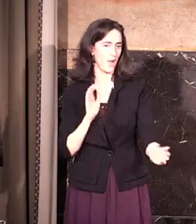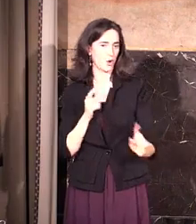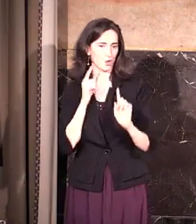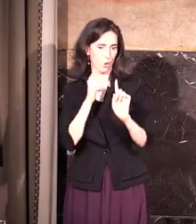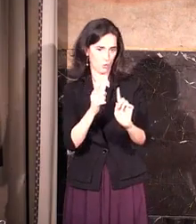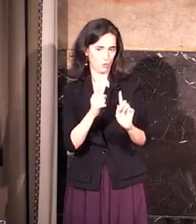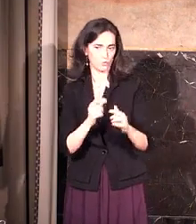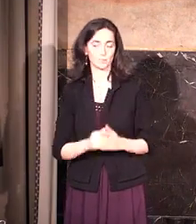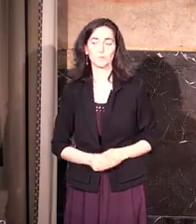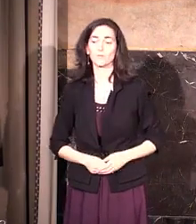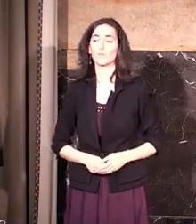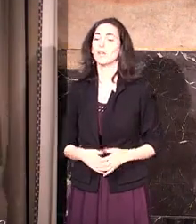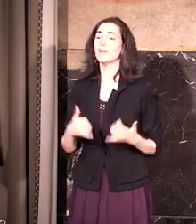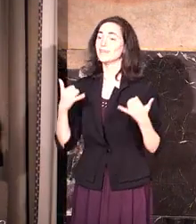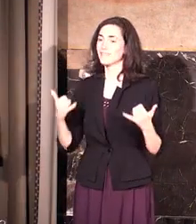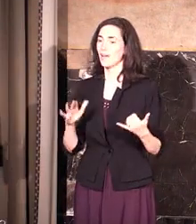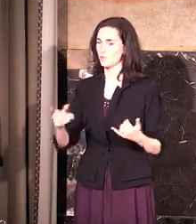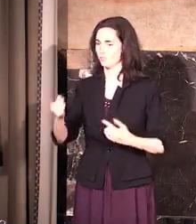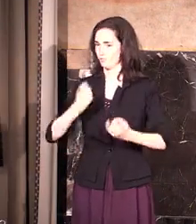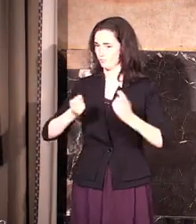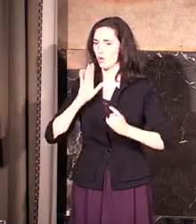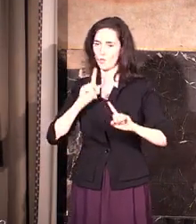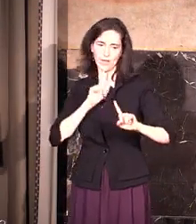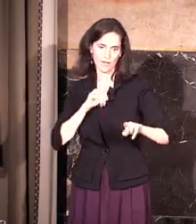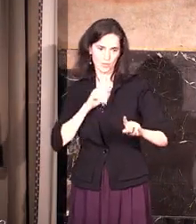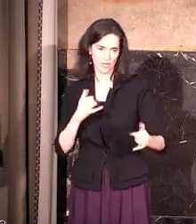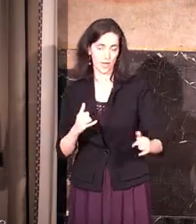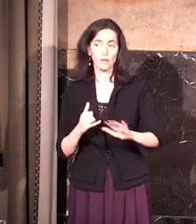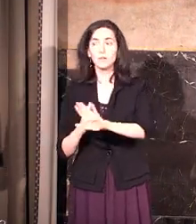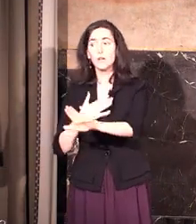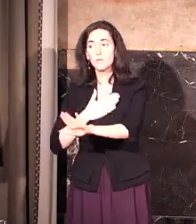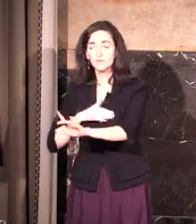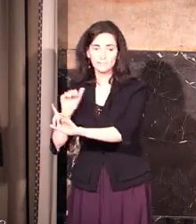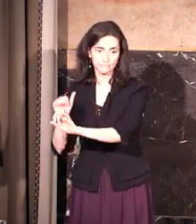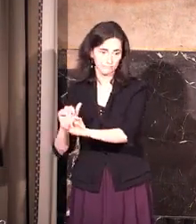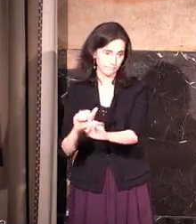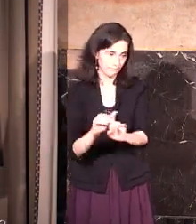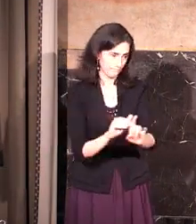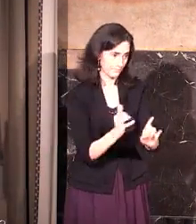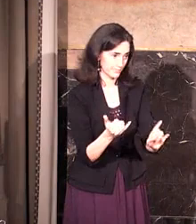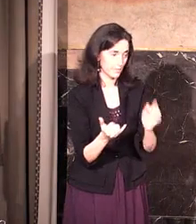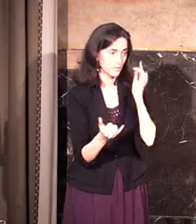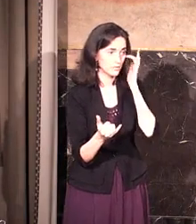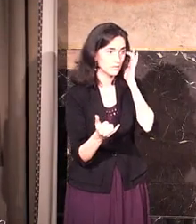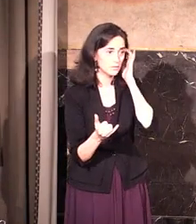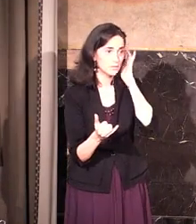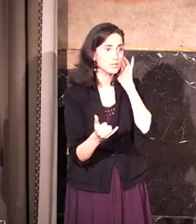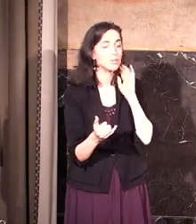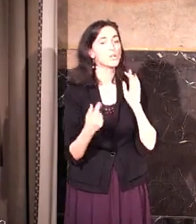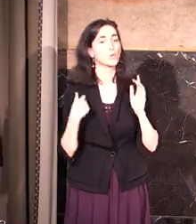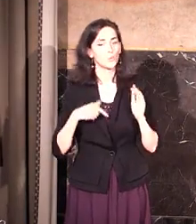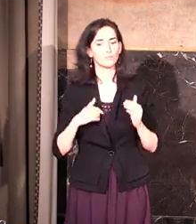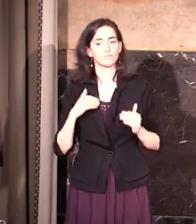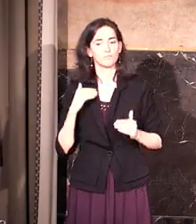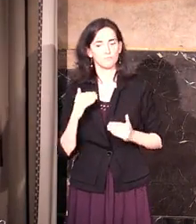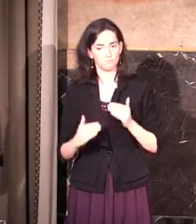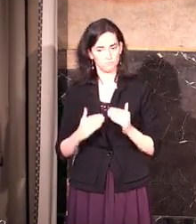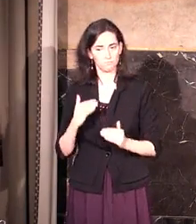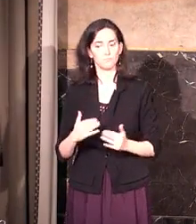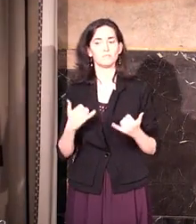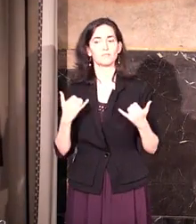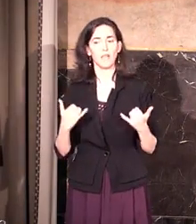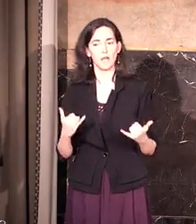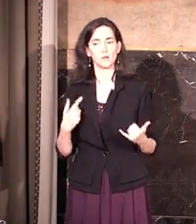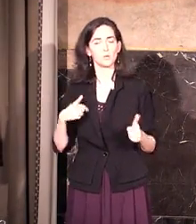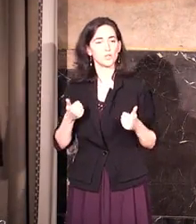to your questions. I do want to remind everyone, however, that as we move forward and we try to make